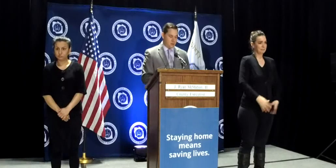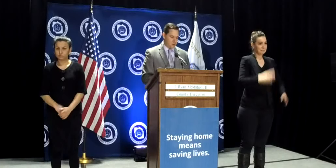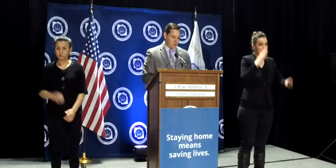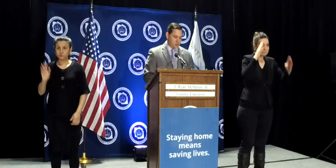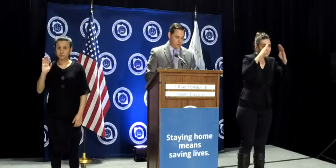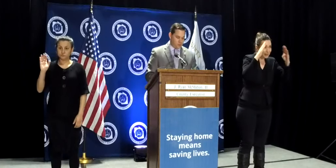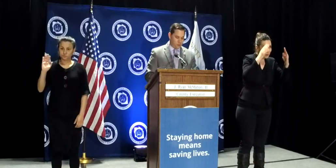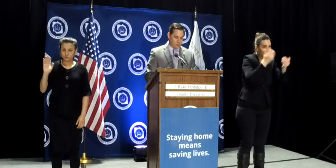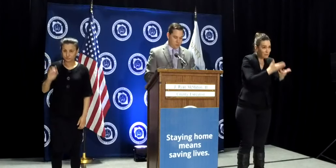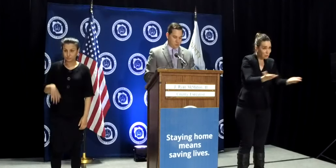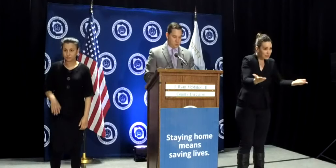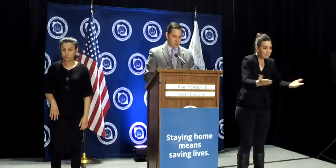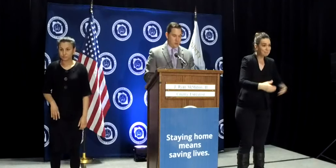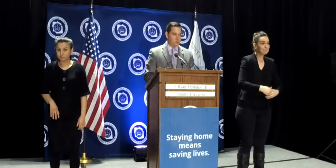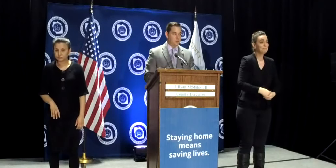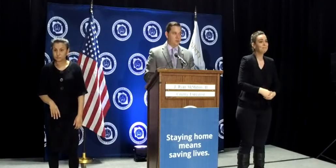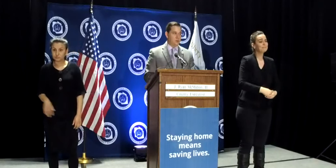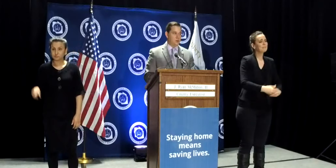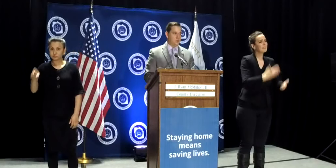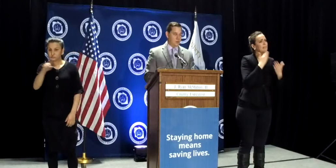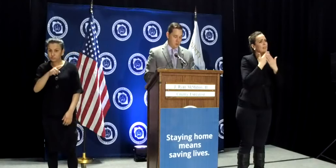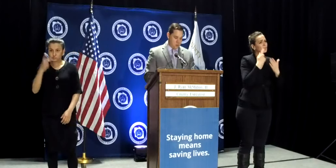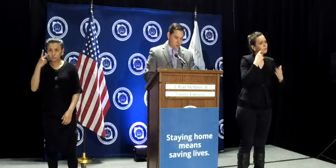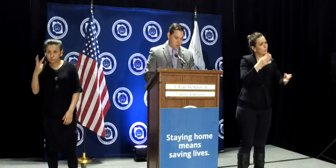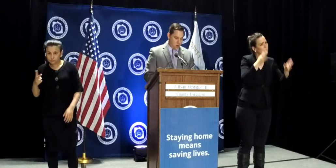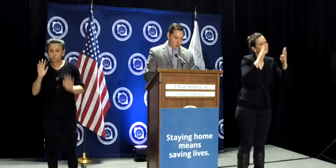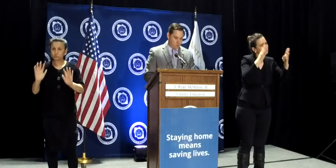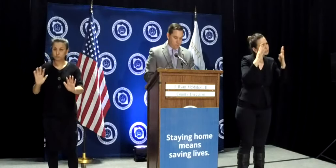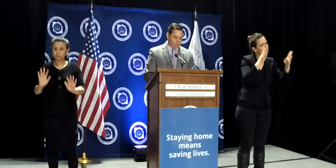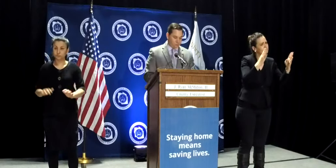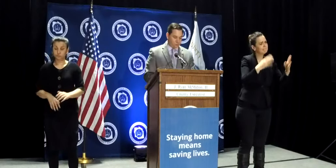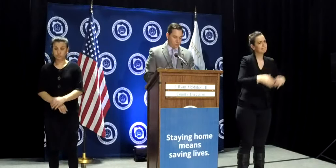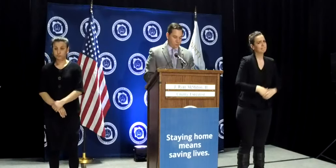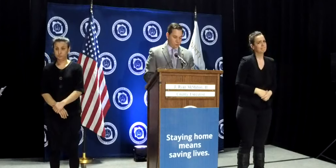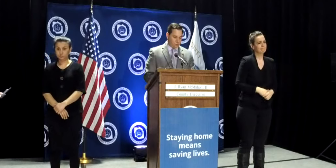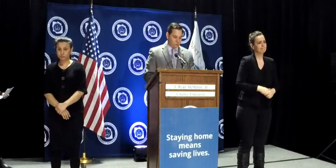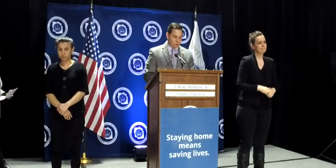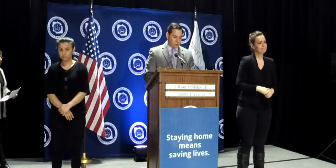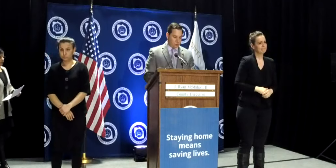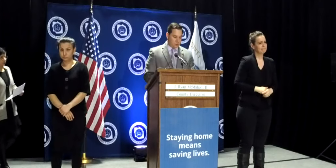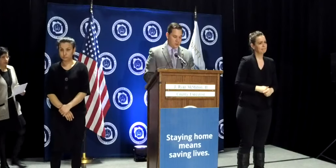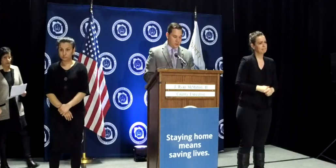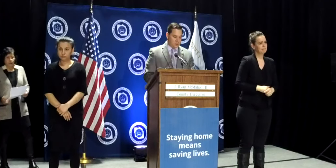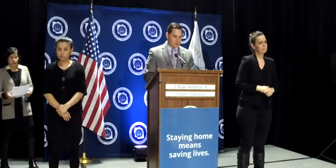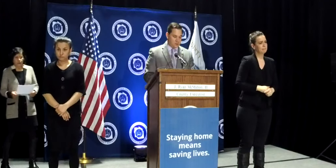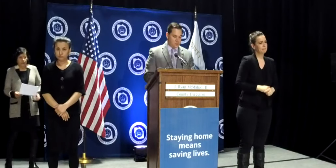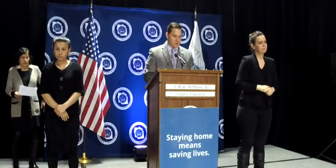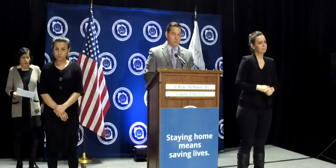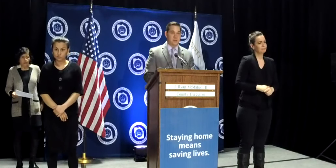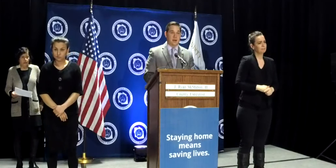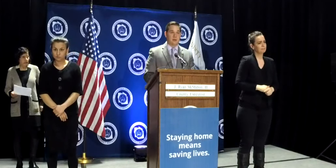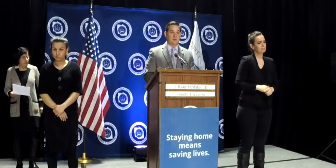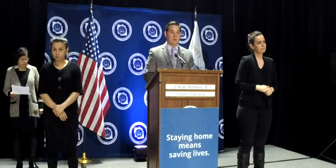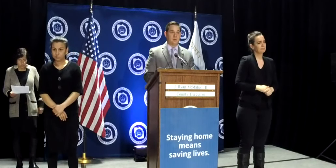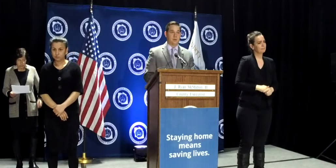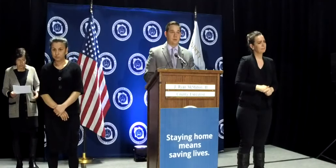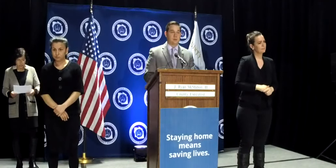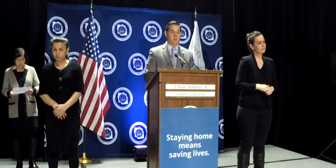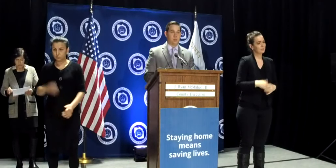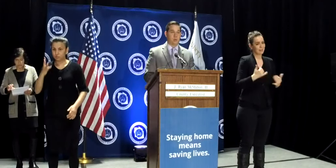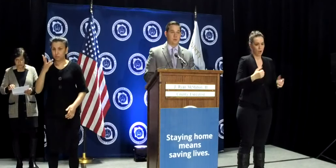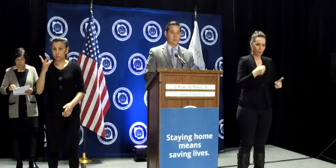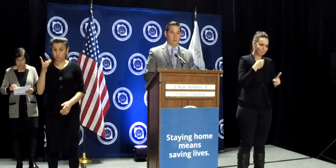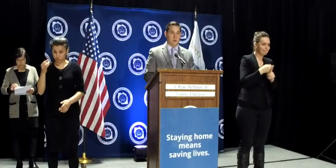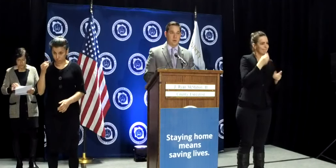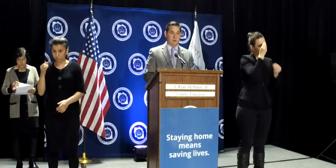Everybody. Thank you for tuning in and being here. Um, let's get into some data, and we'll get into